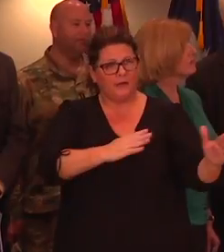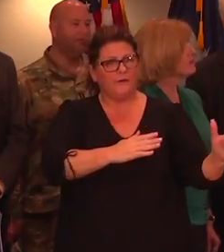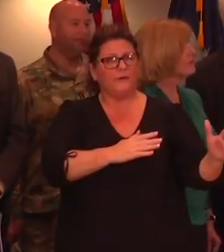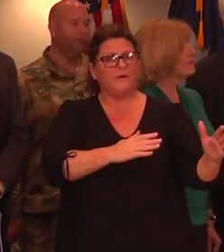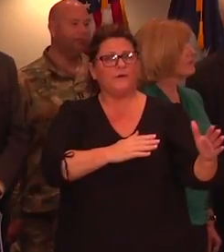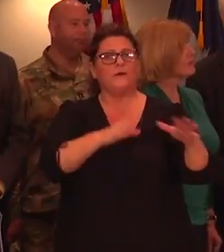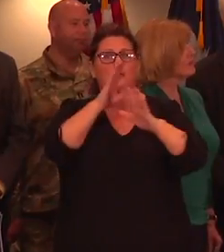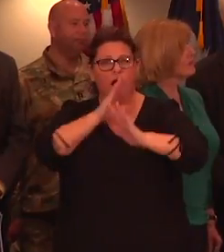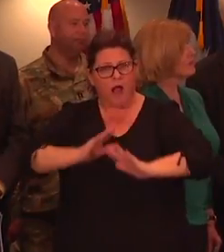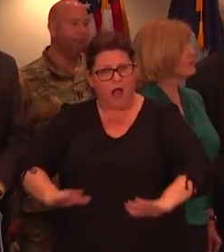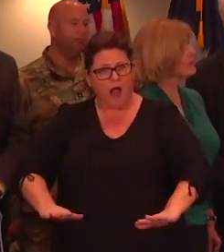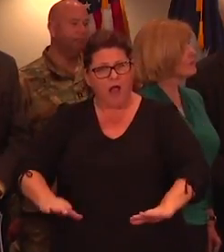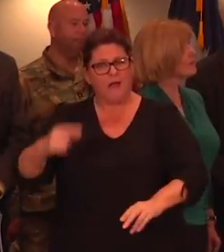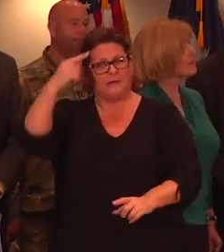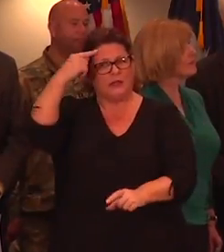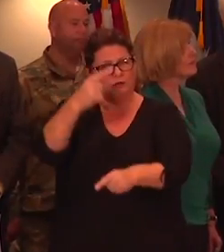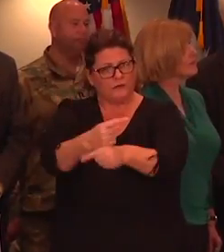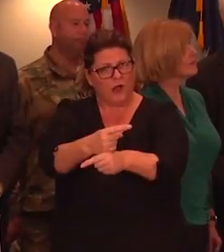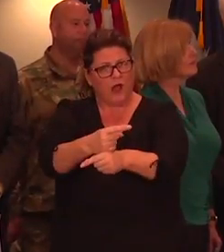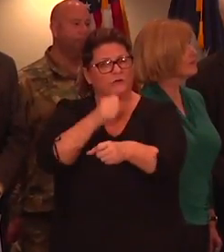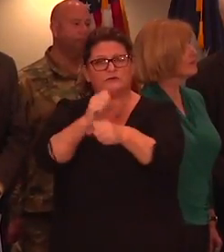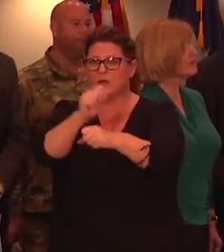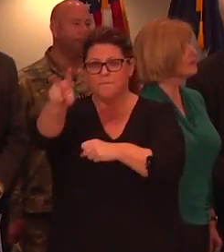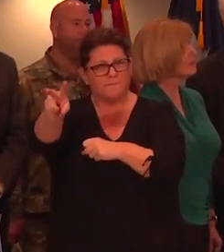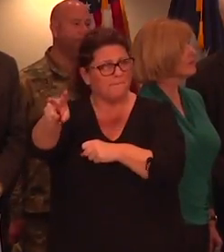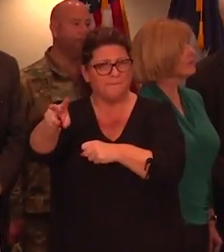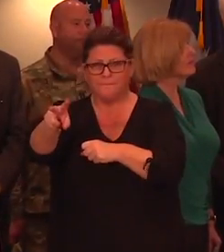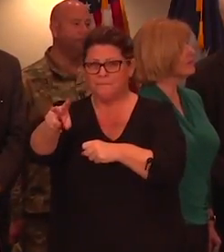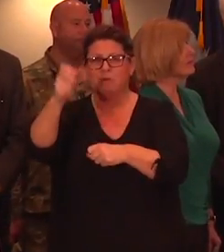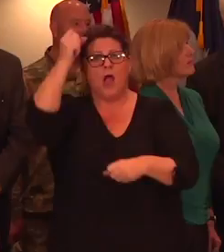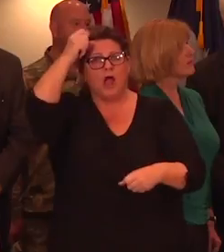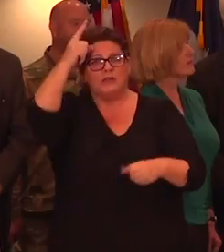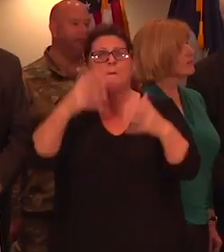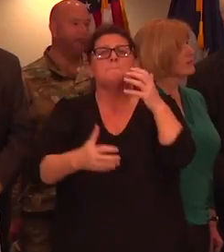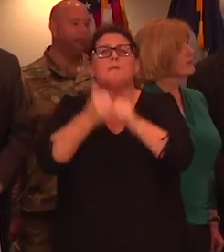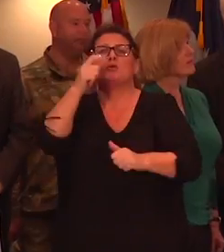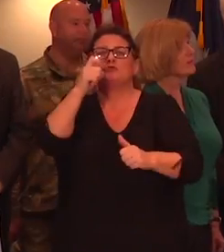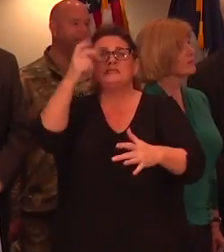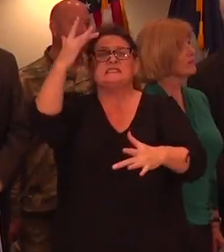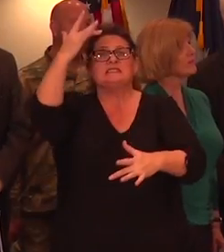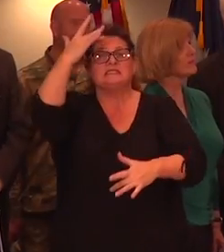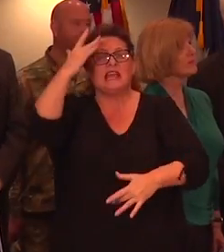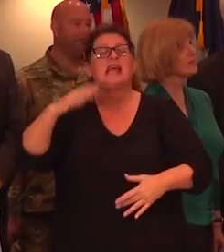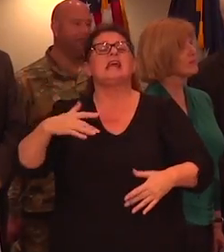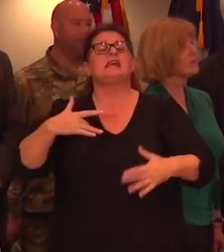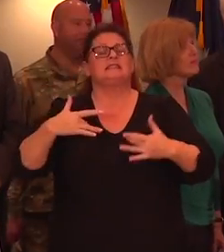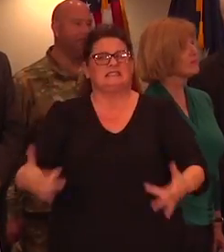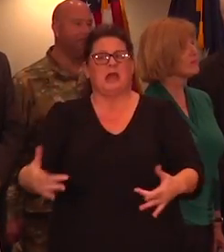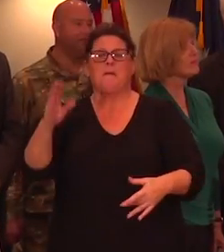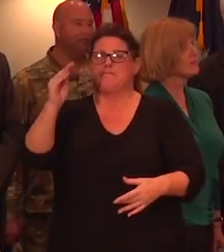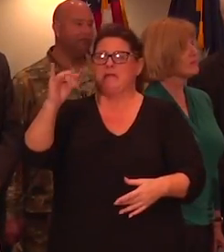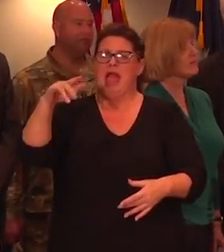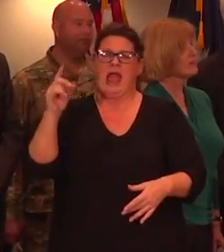occur. Recognize that the majority of illnesses are relatively mild, the type of illness for which individuals may not normally